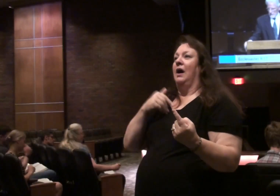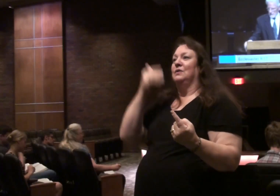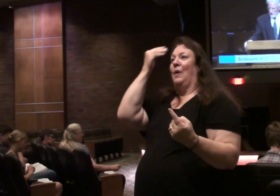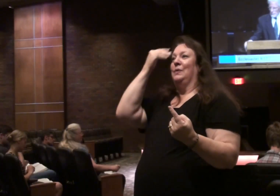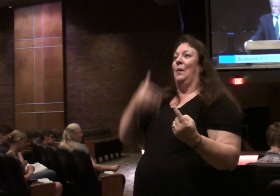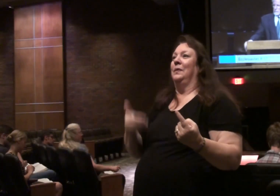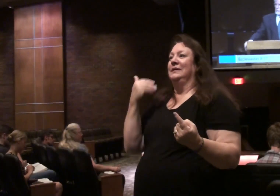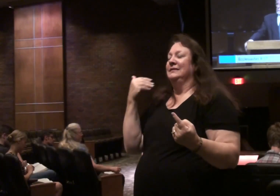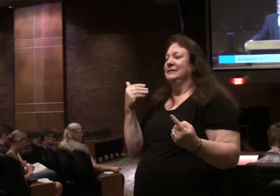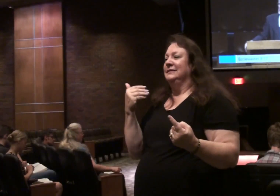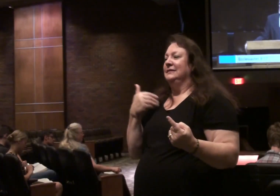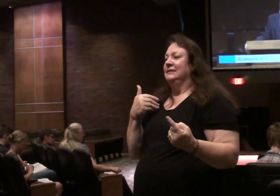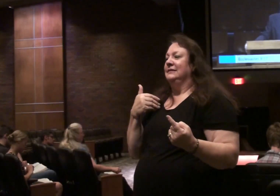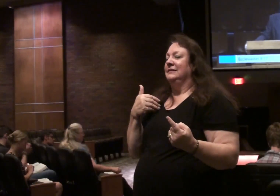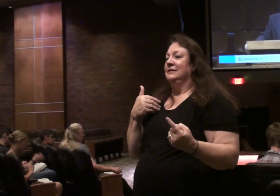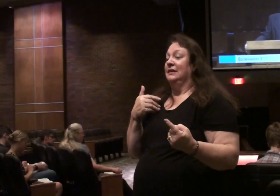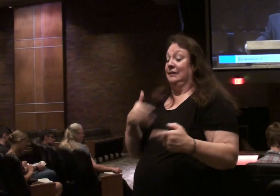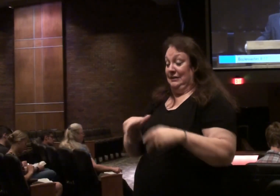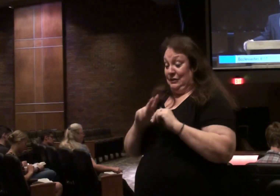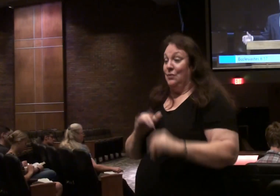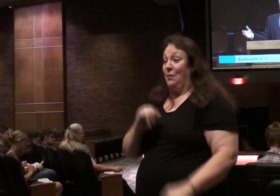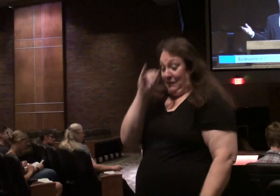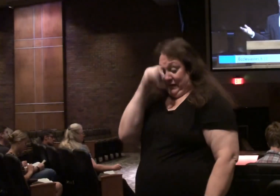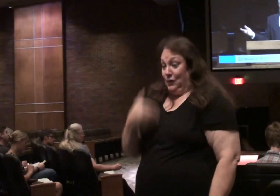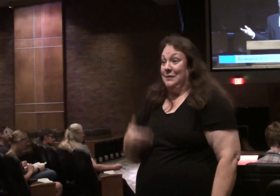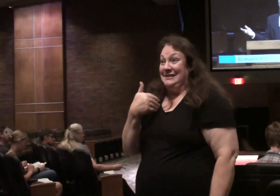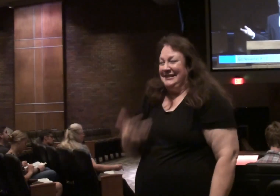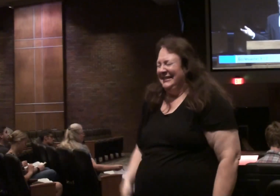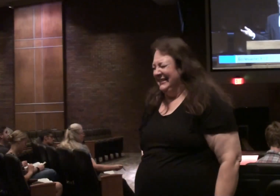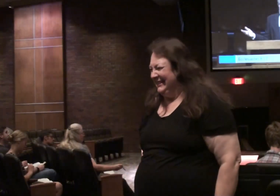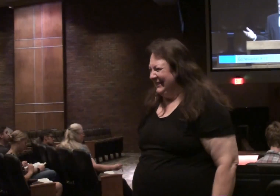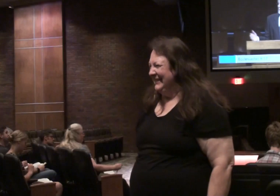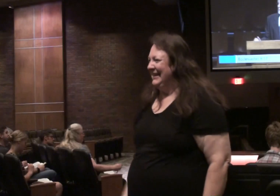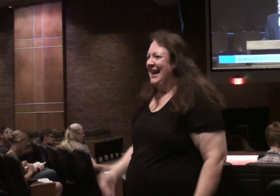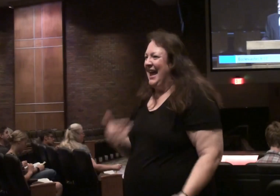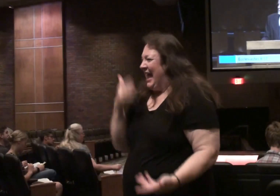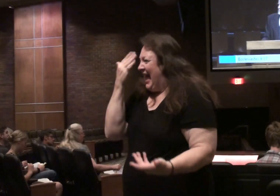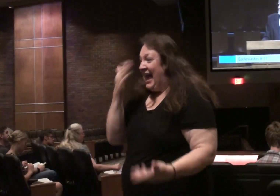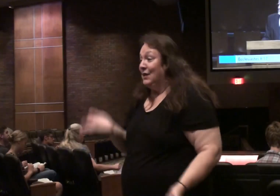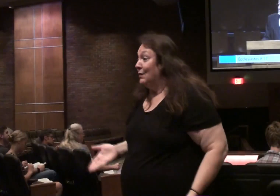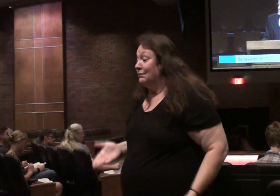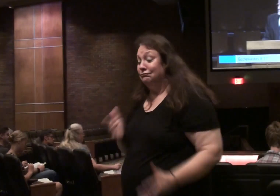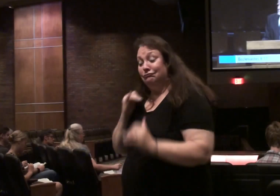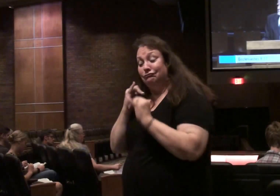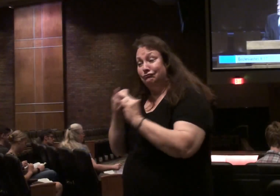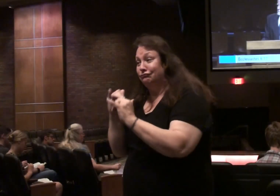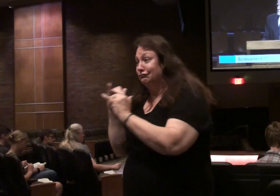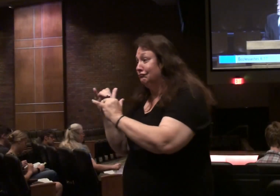You were at the throne of ignorance. I don't know either.